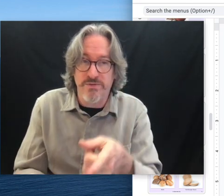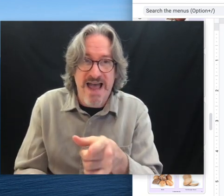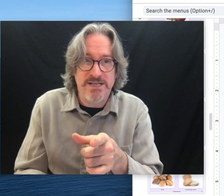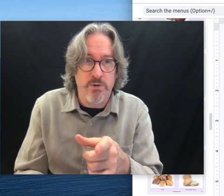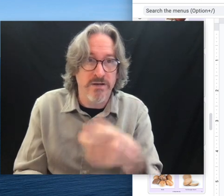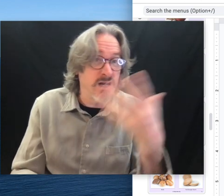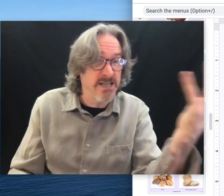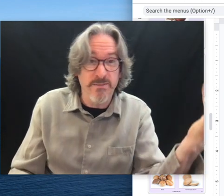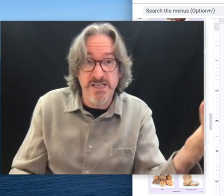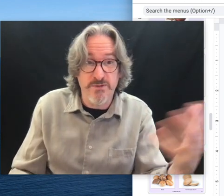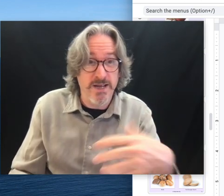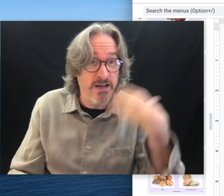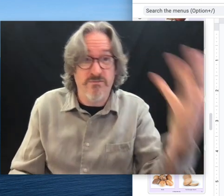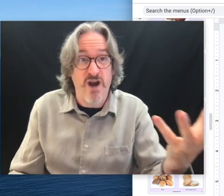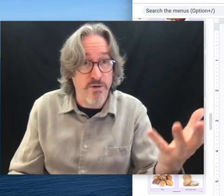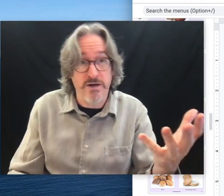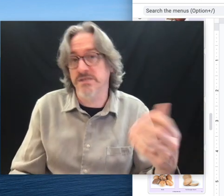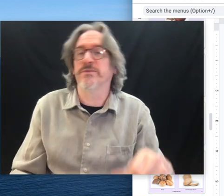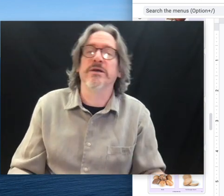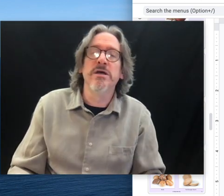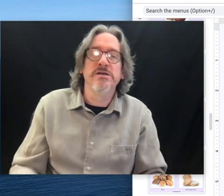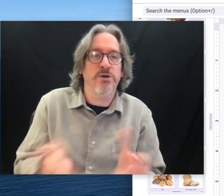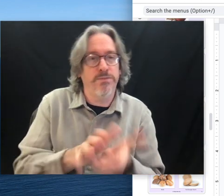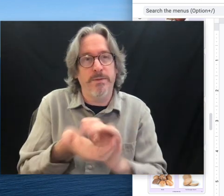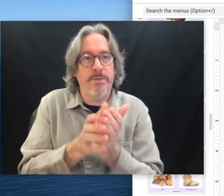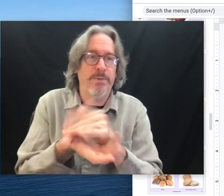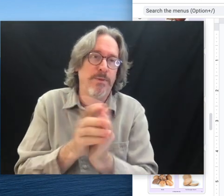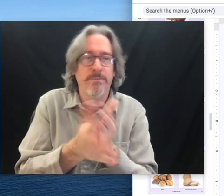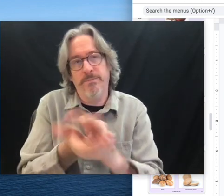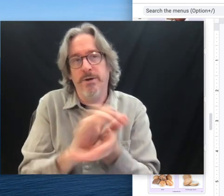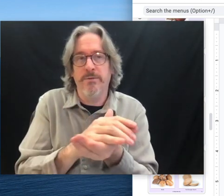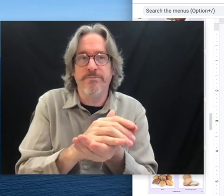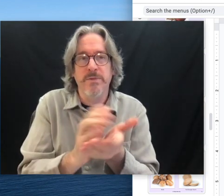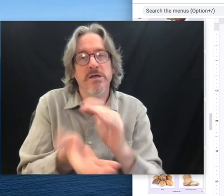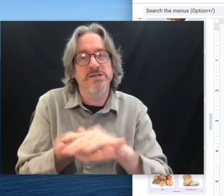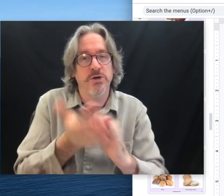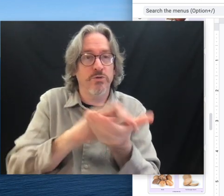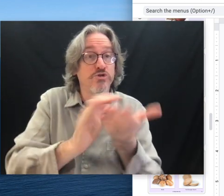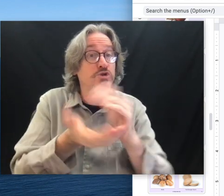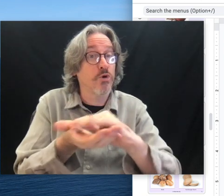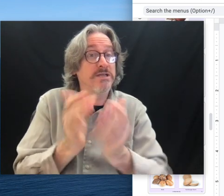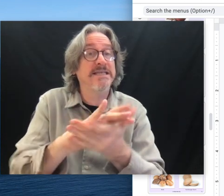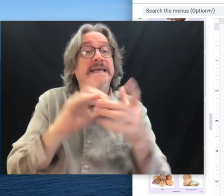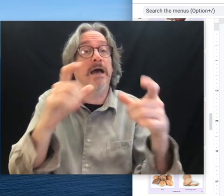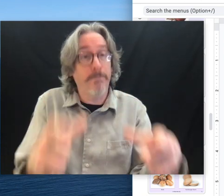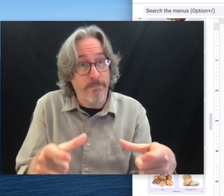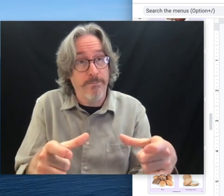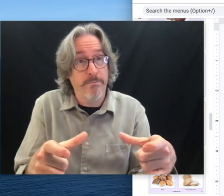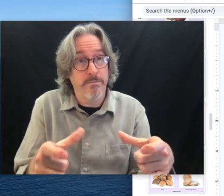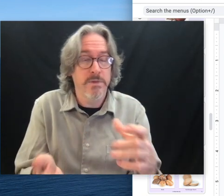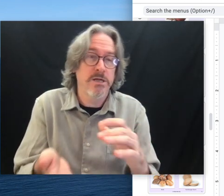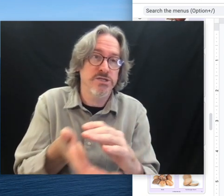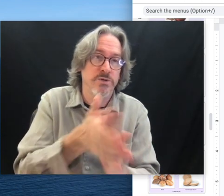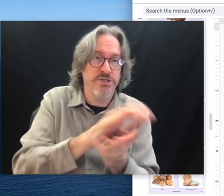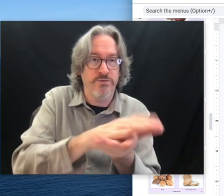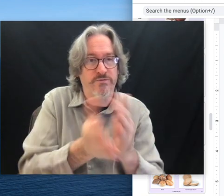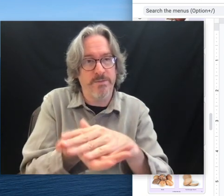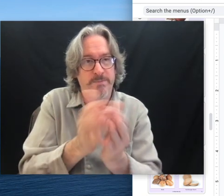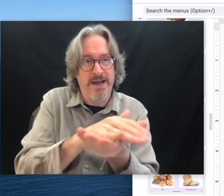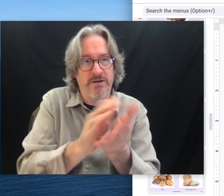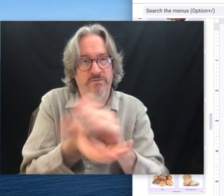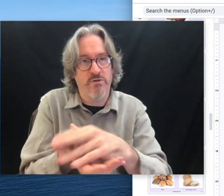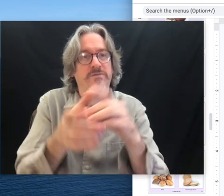So that's what, same as if you're making fry bread or something. So, bum, bum, bum, bum, bum, bum, bum. So tortilla. So it's,